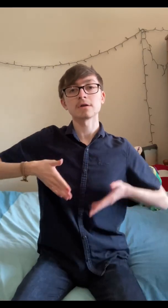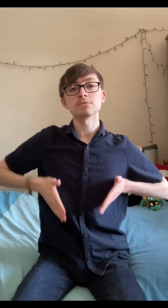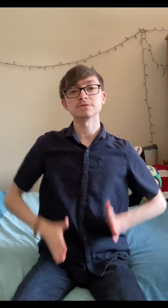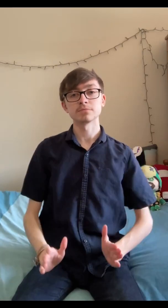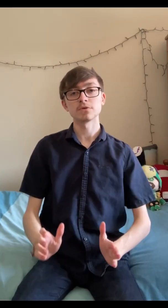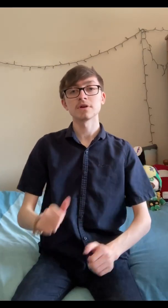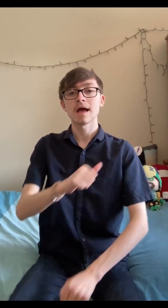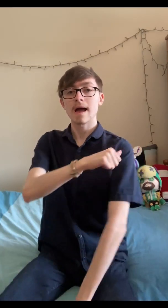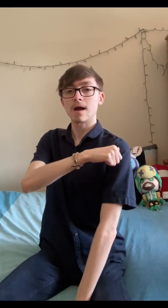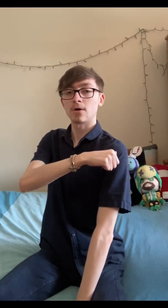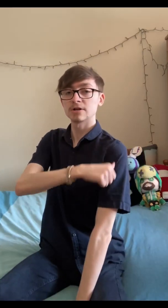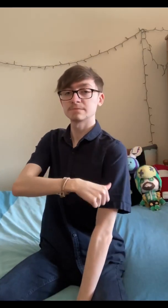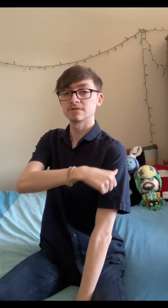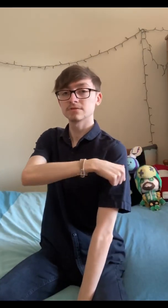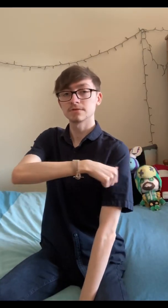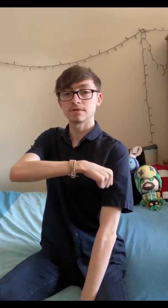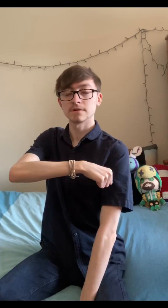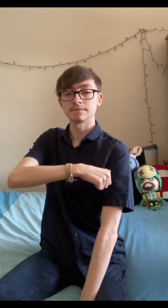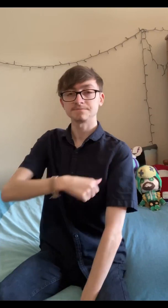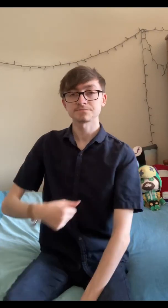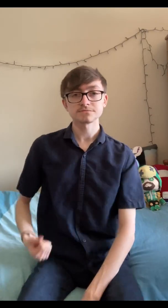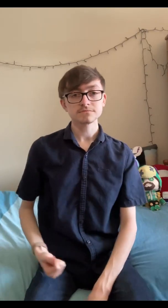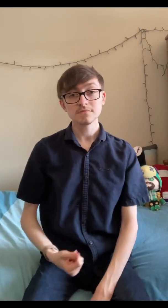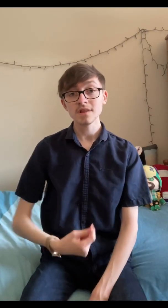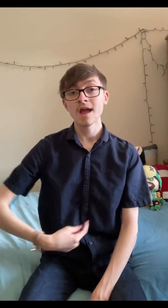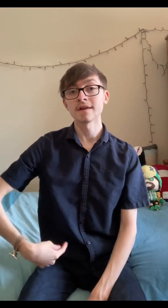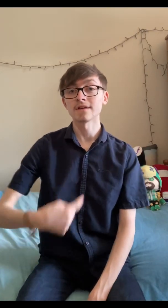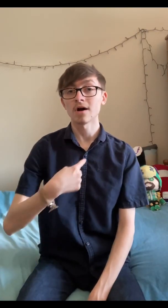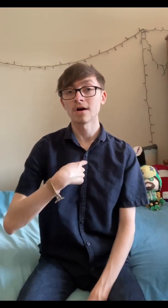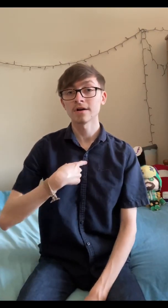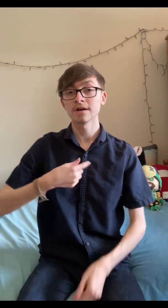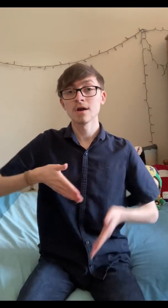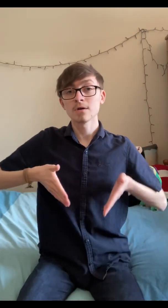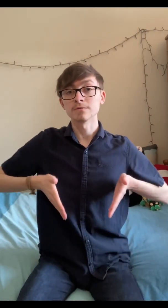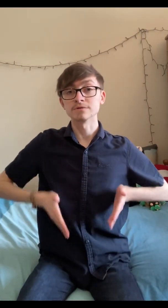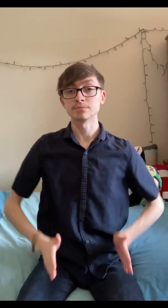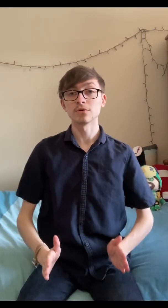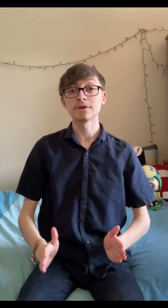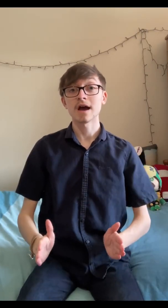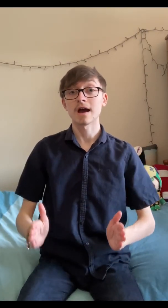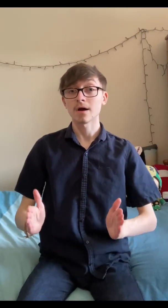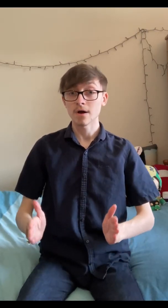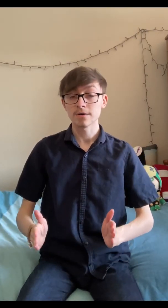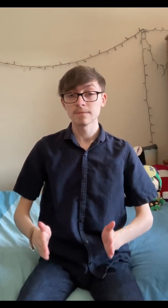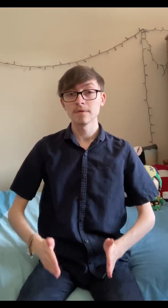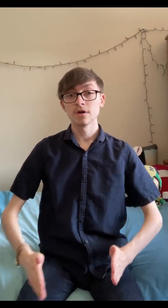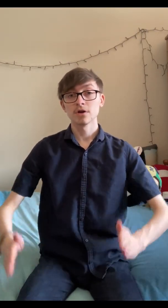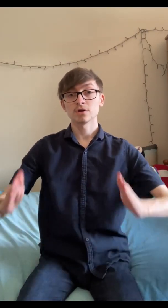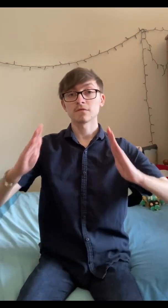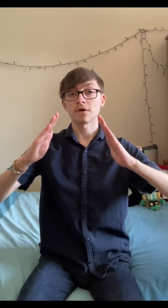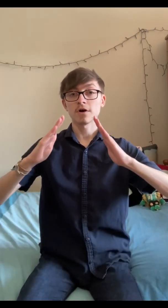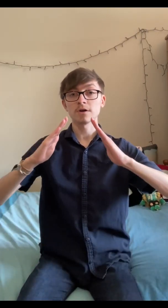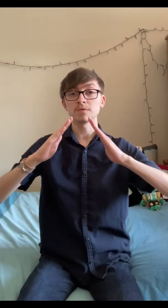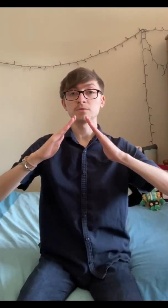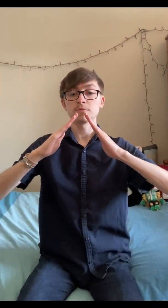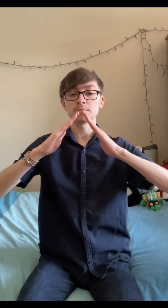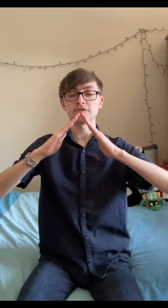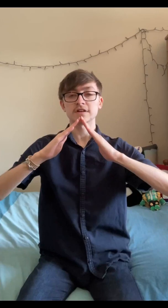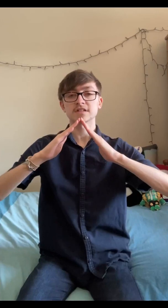was born at hospital. And I was born at home. For home, you put both your hands together